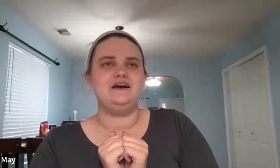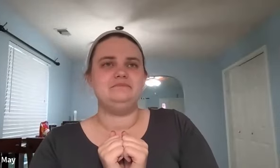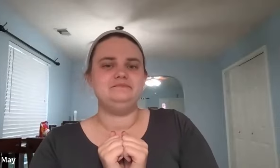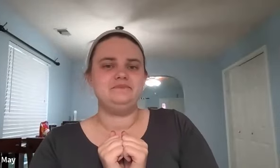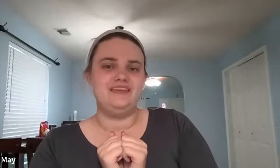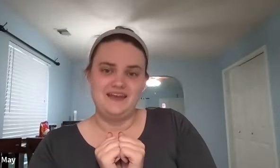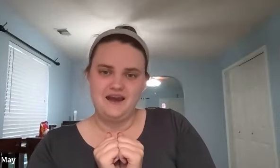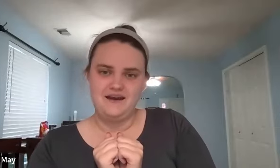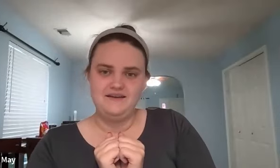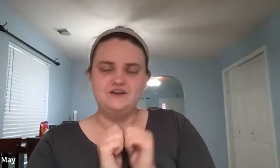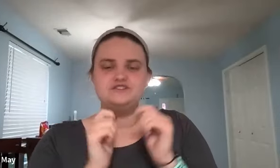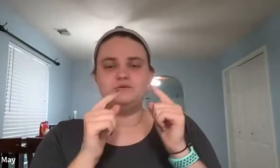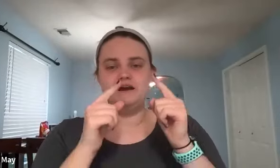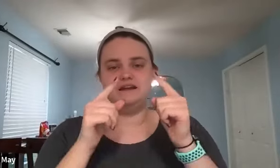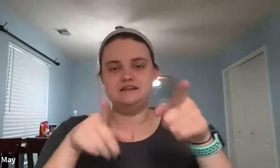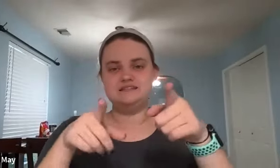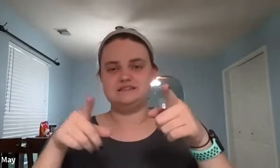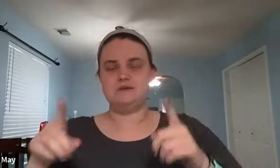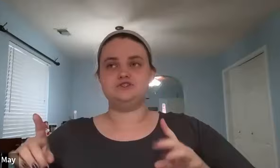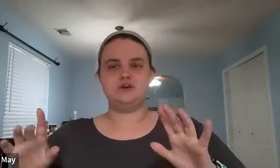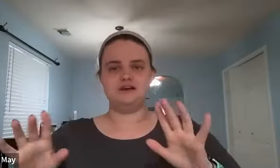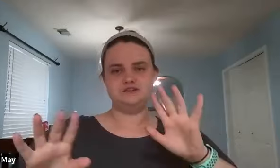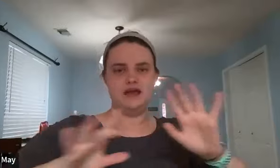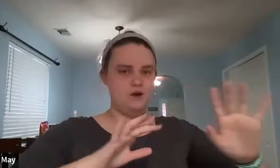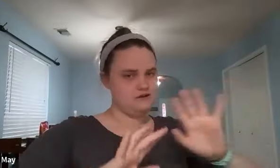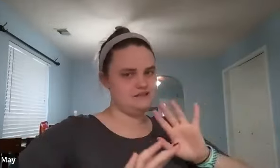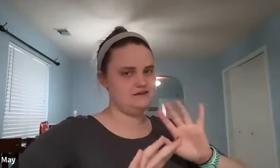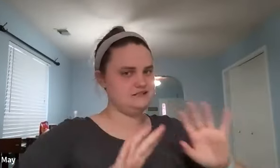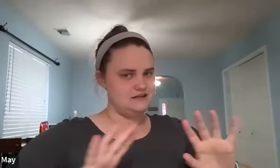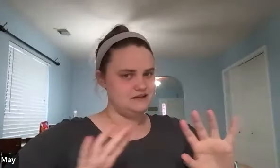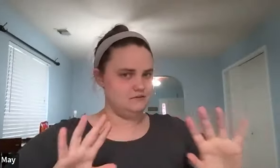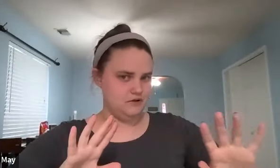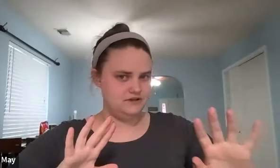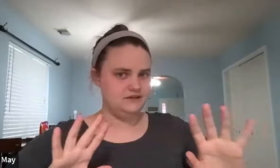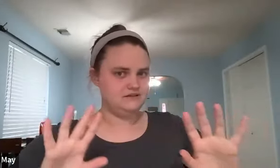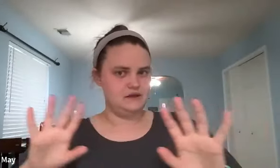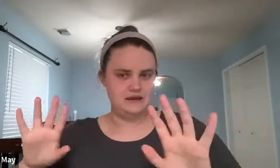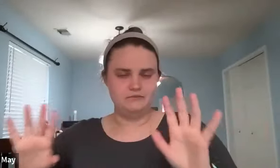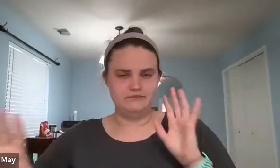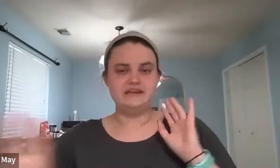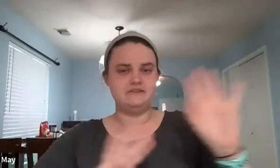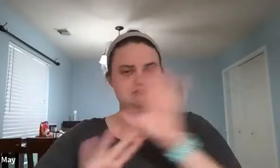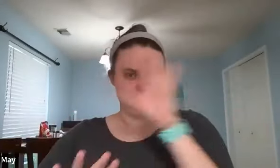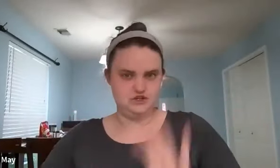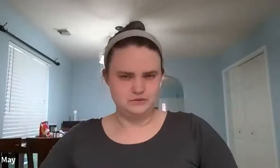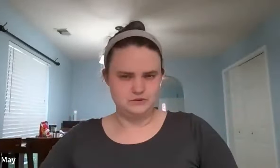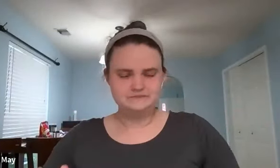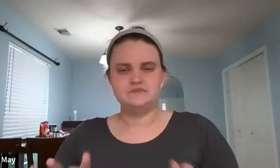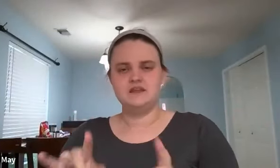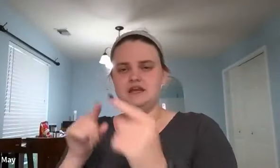And yeah. So what it is I'm gonna try to, I always kind of sign it kind of wonky, and I mean this through Zoom, is